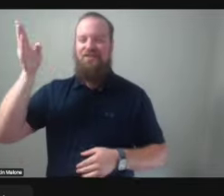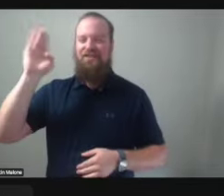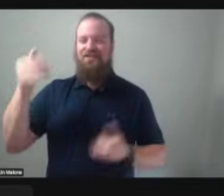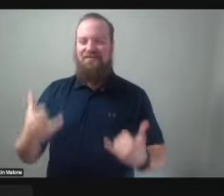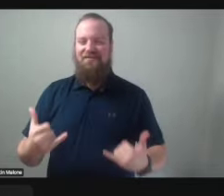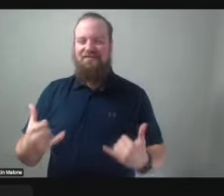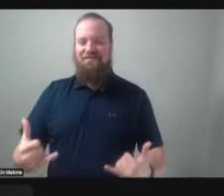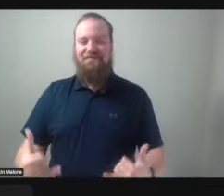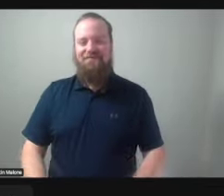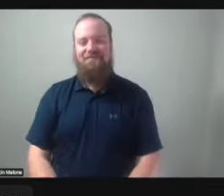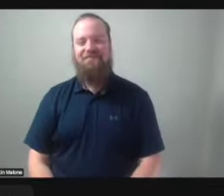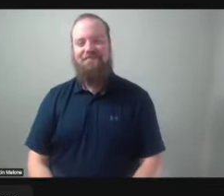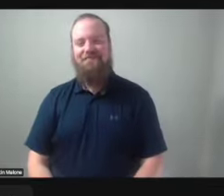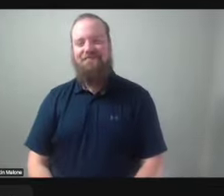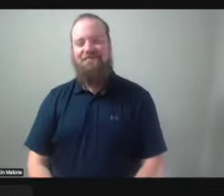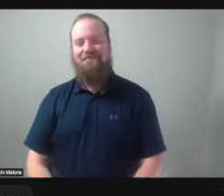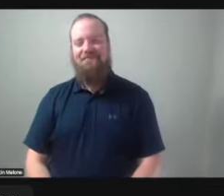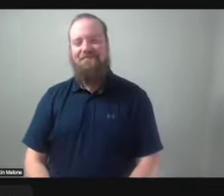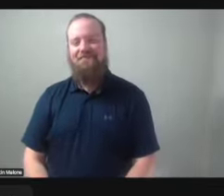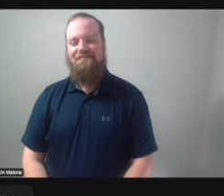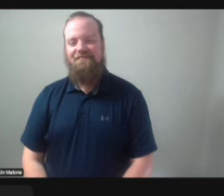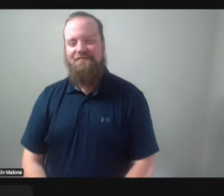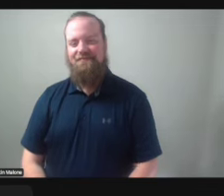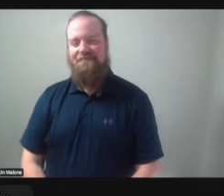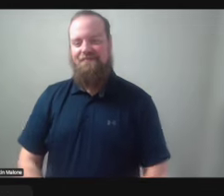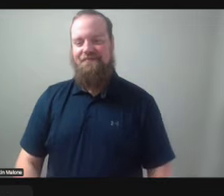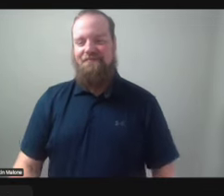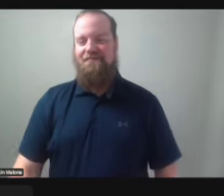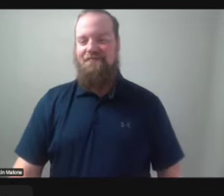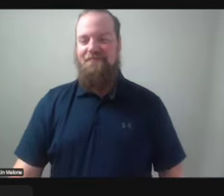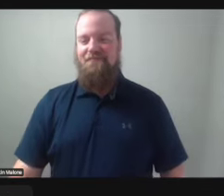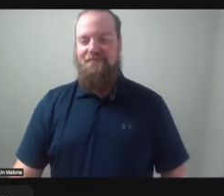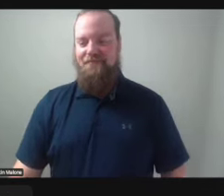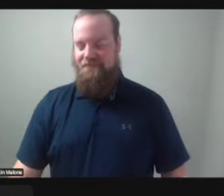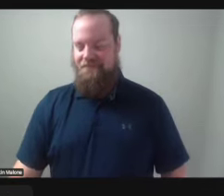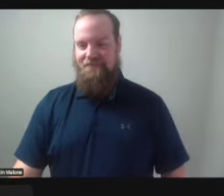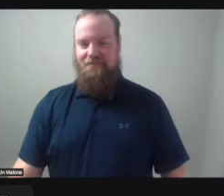on, and I will respond to you there. I hope you enjoyed today's presentation. Thank you.